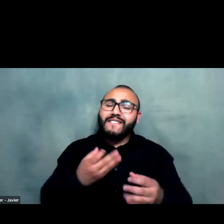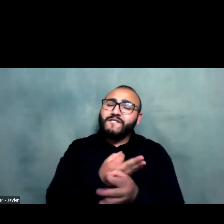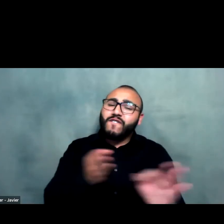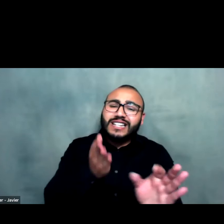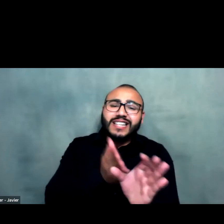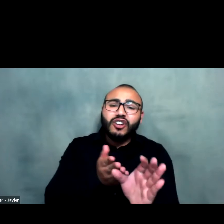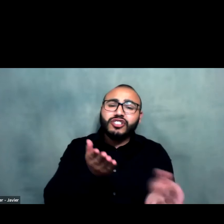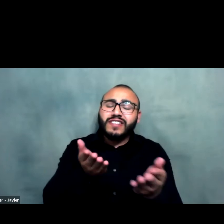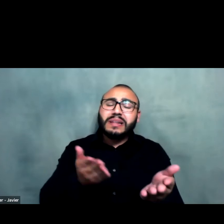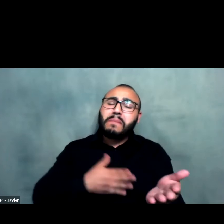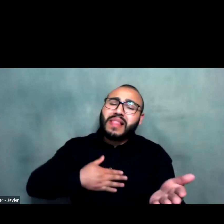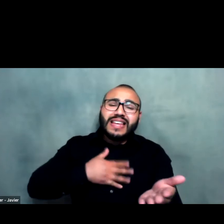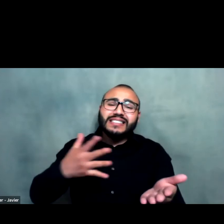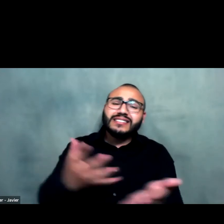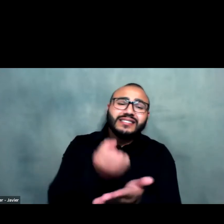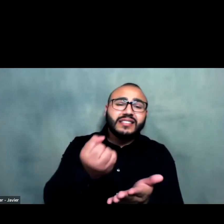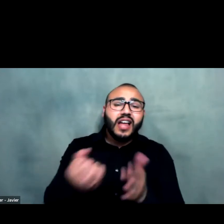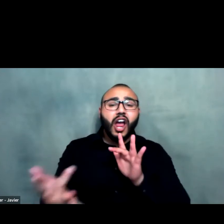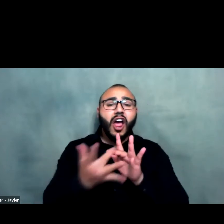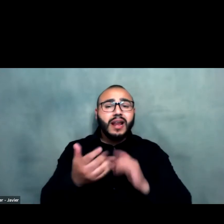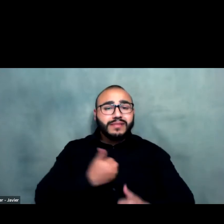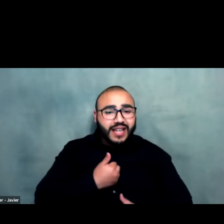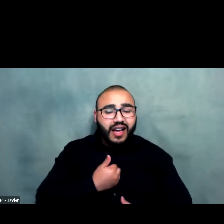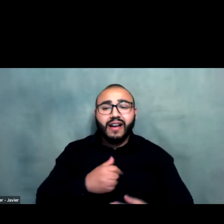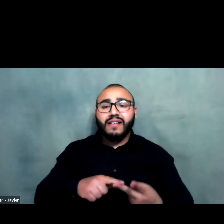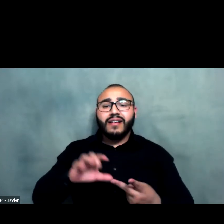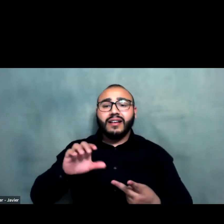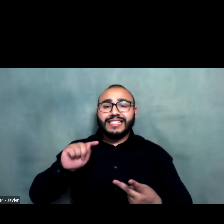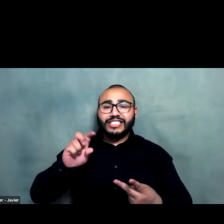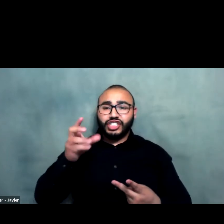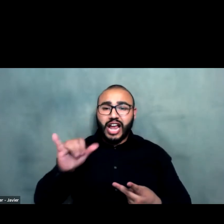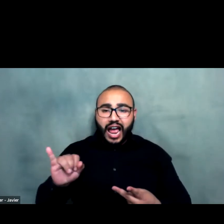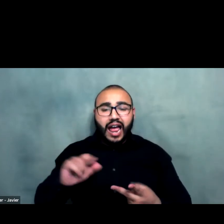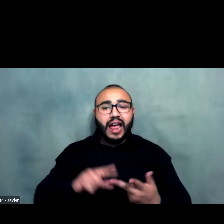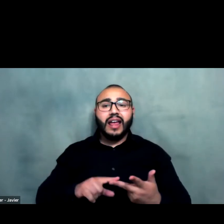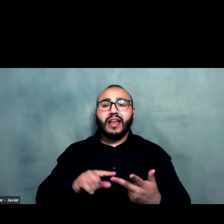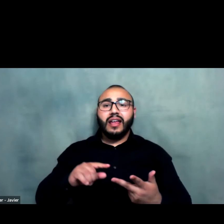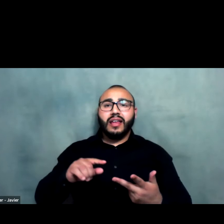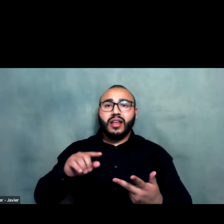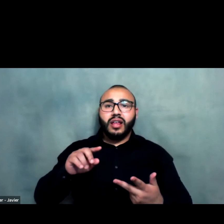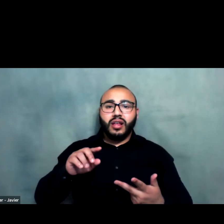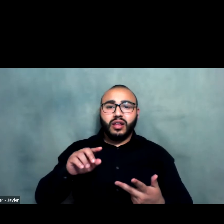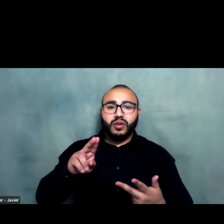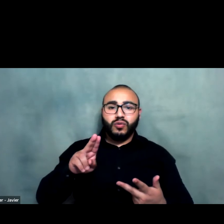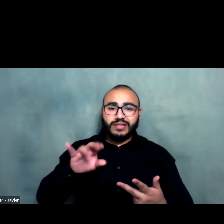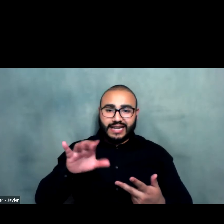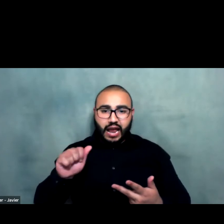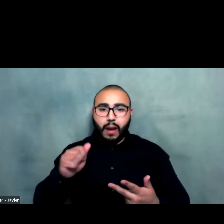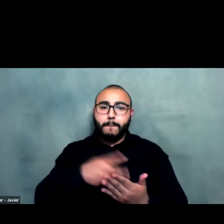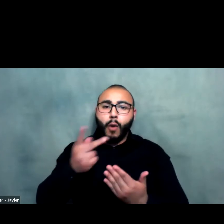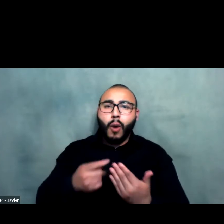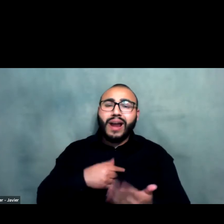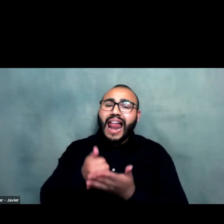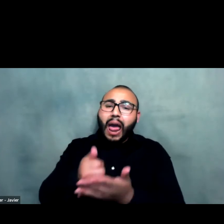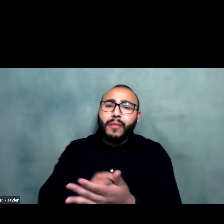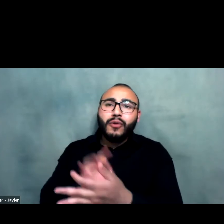advantage. Contact myself, Chai, the UCL program, and we can help you get connected. We